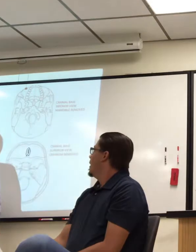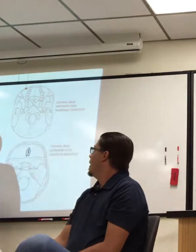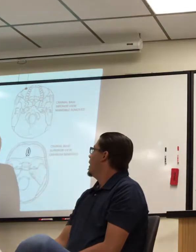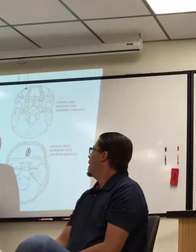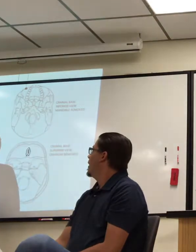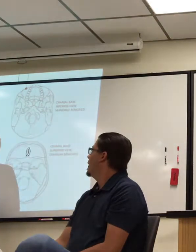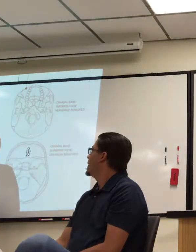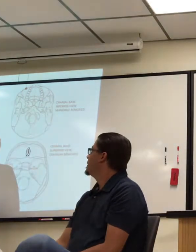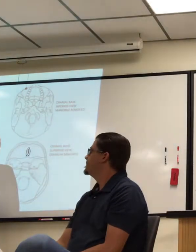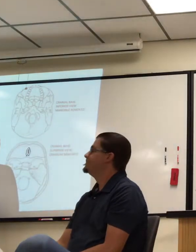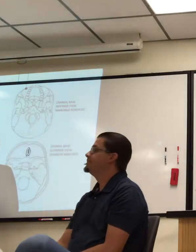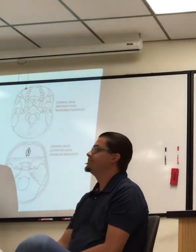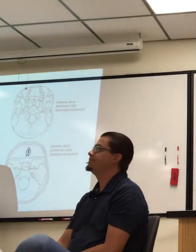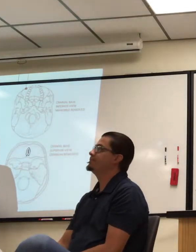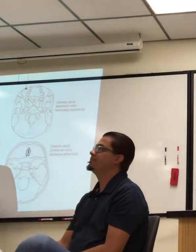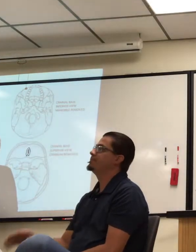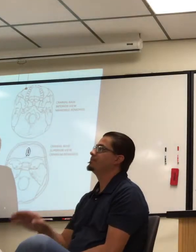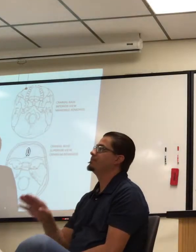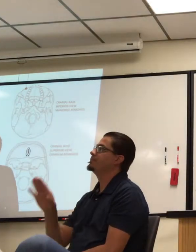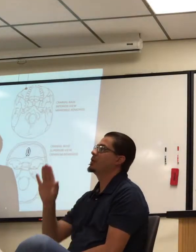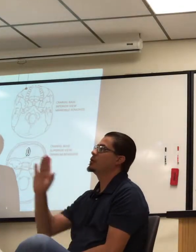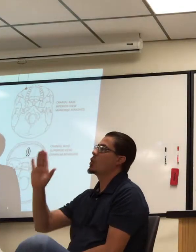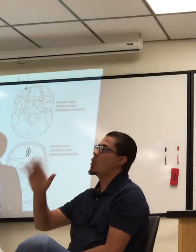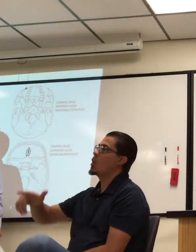Your lower jaw.